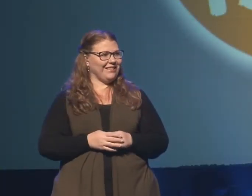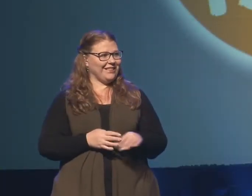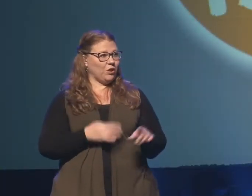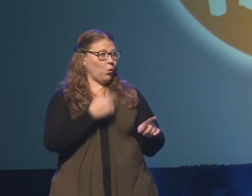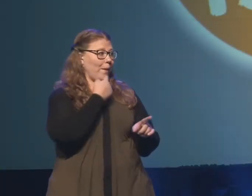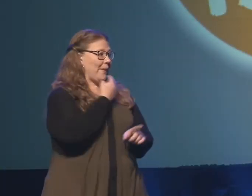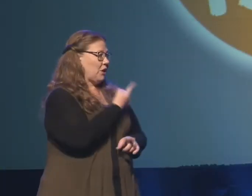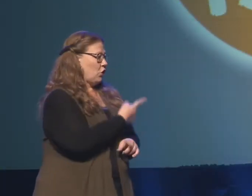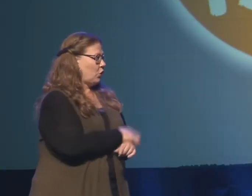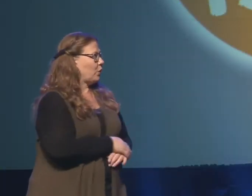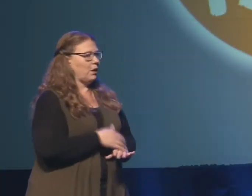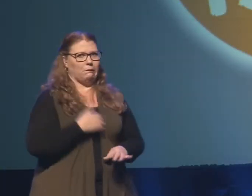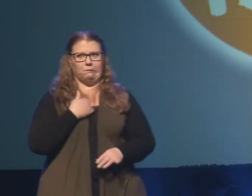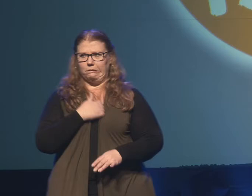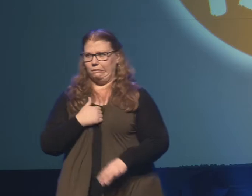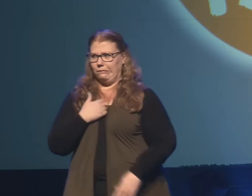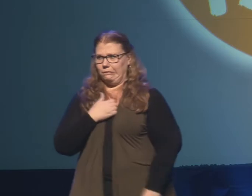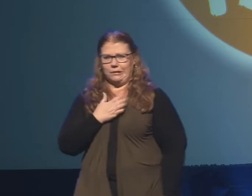Sorry.